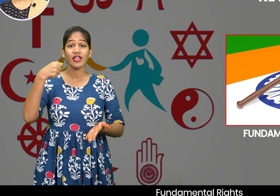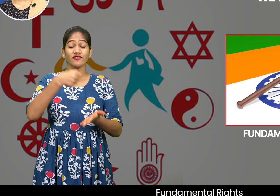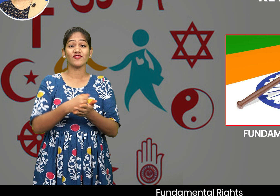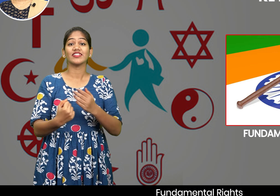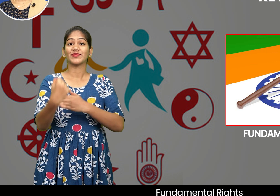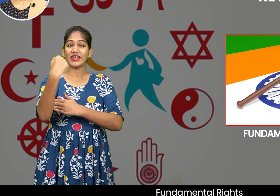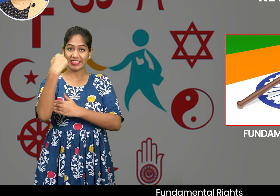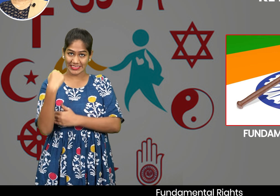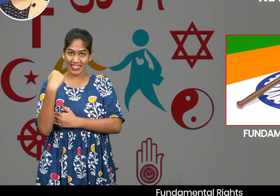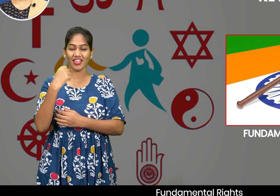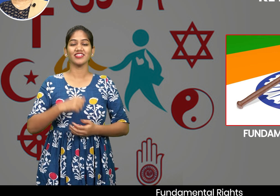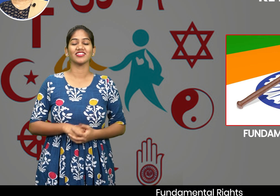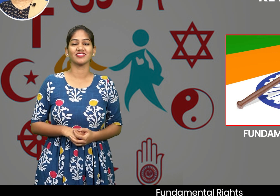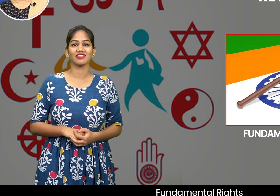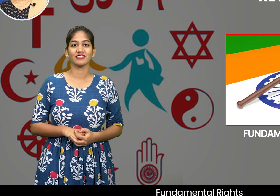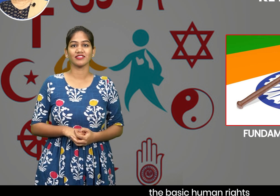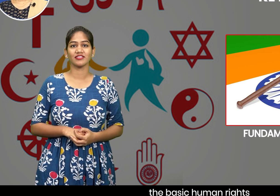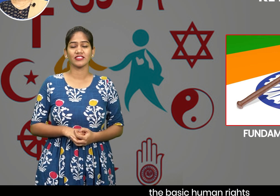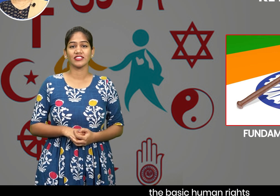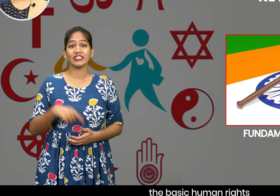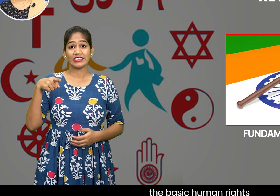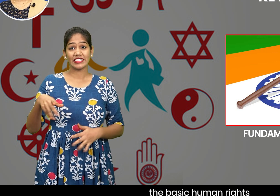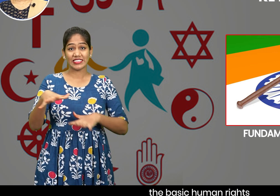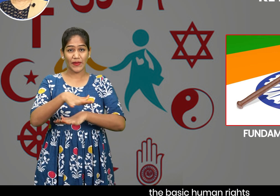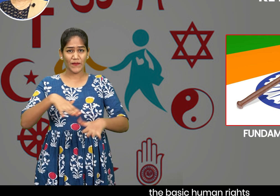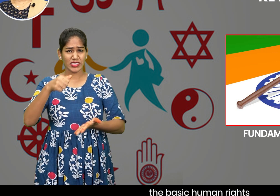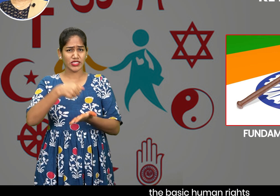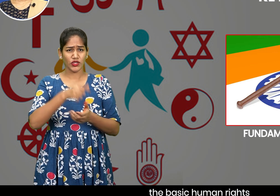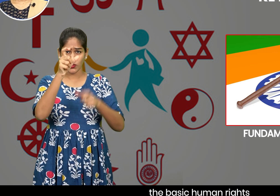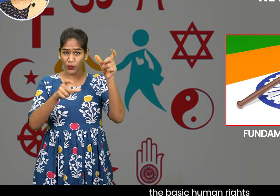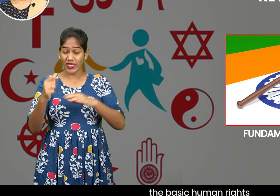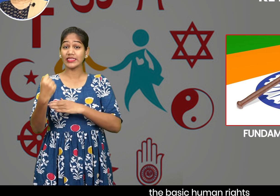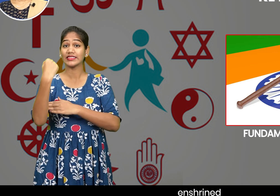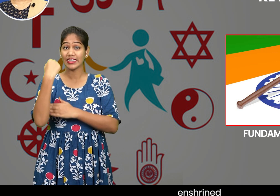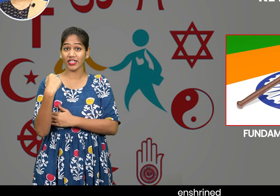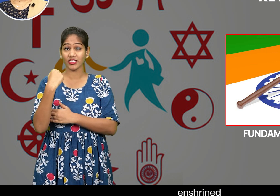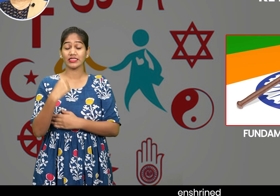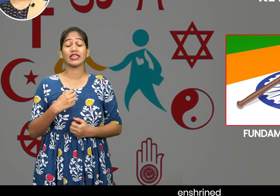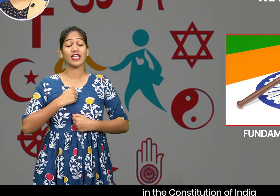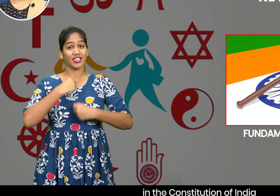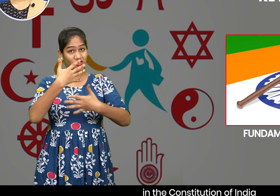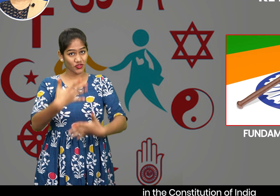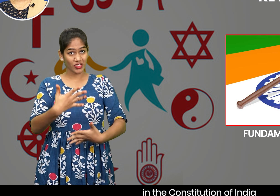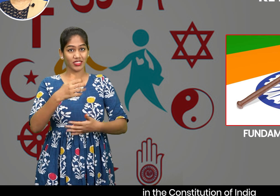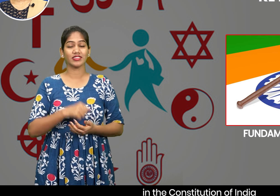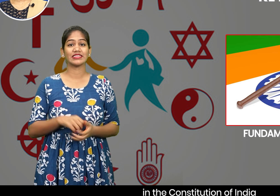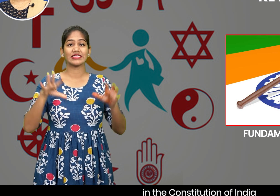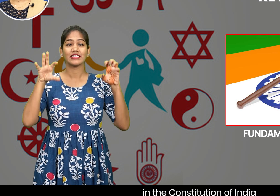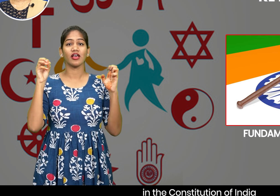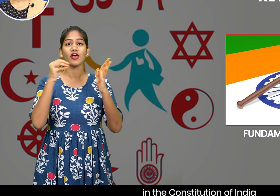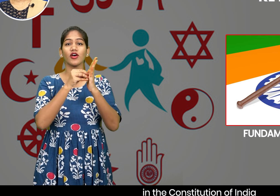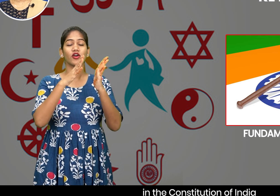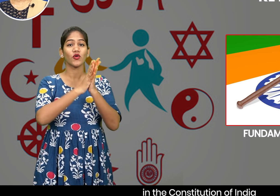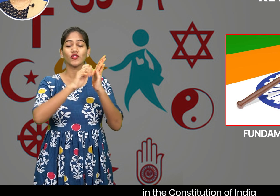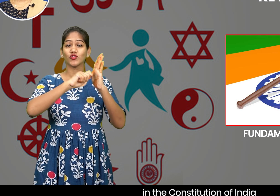fundamental rights, the basic human rights enshrined in the Constitution